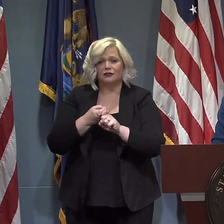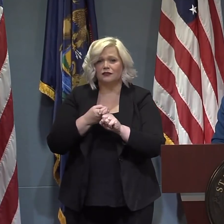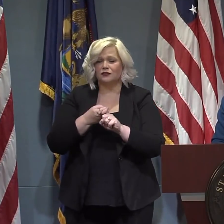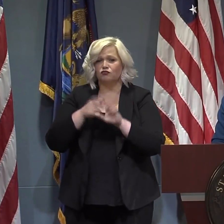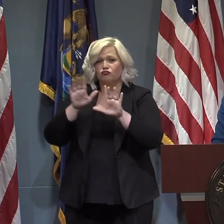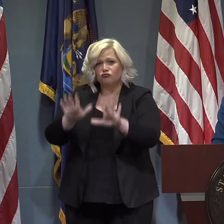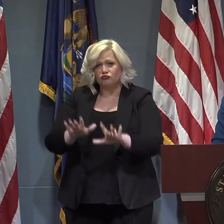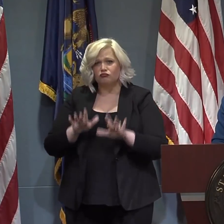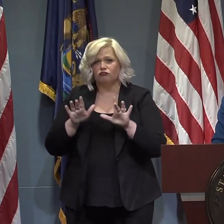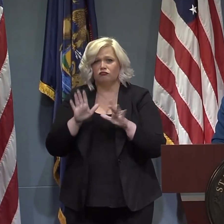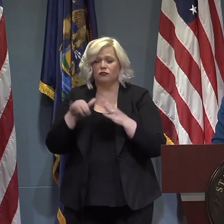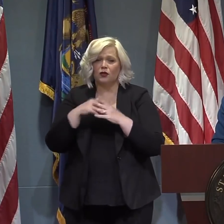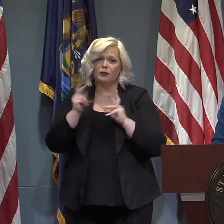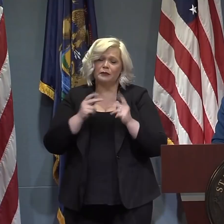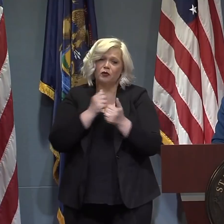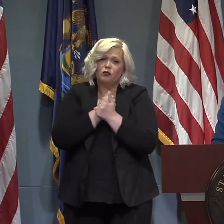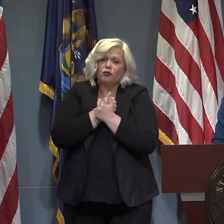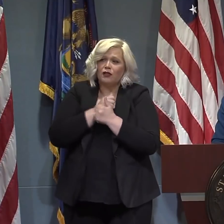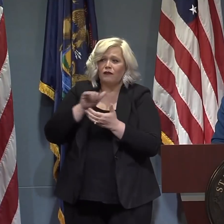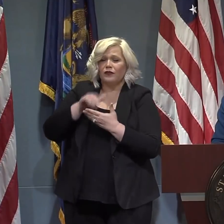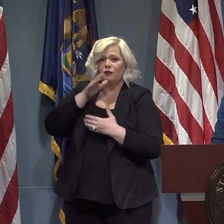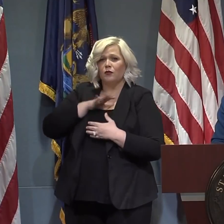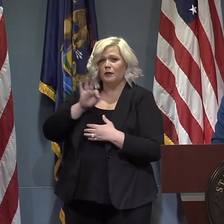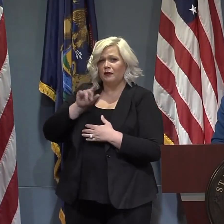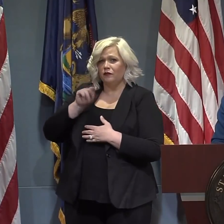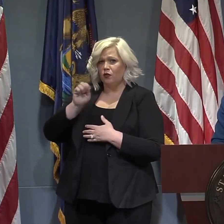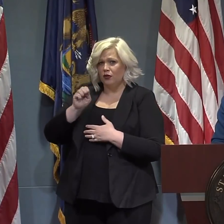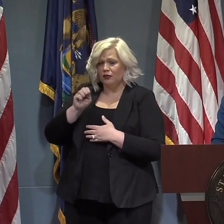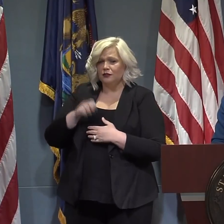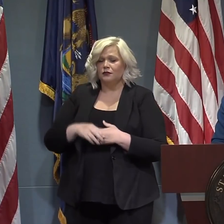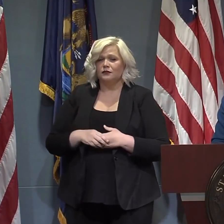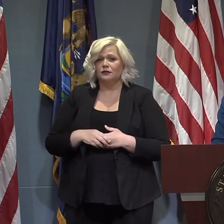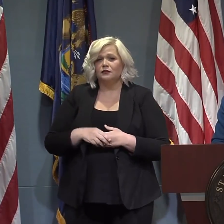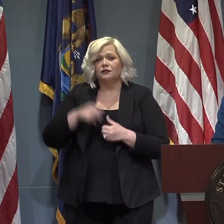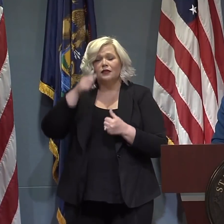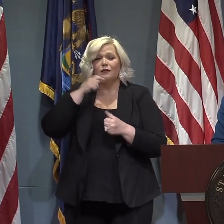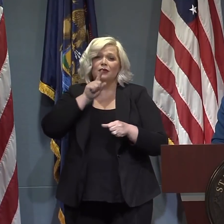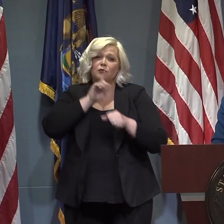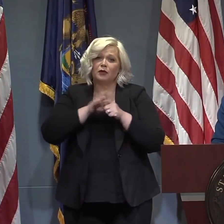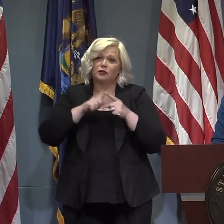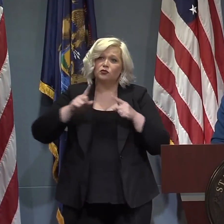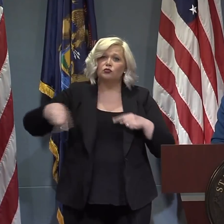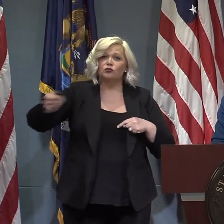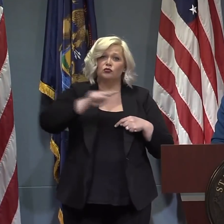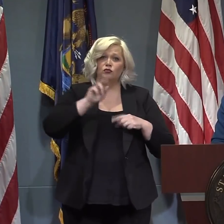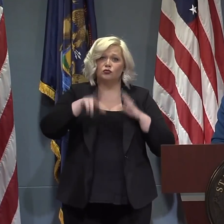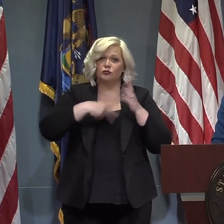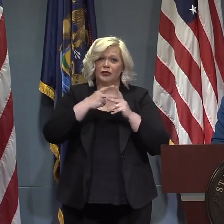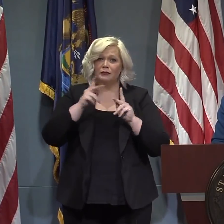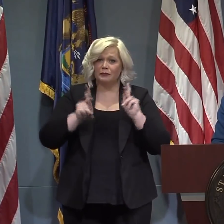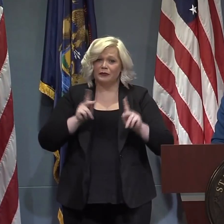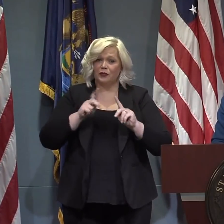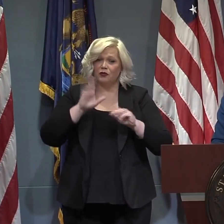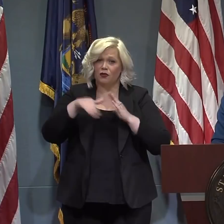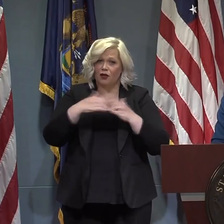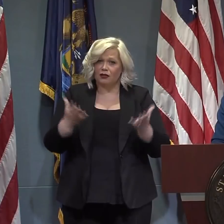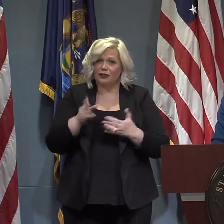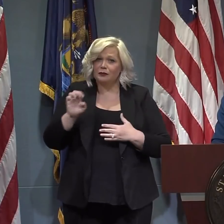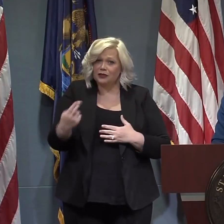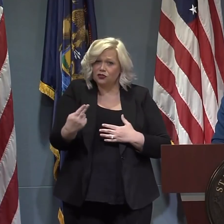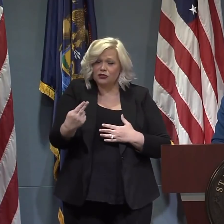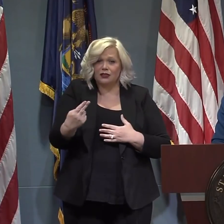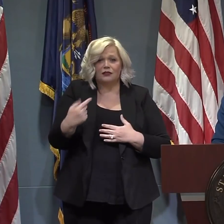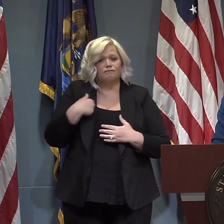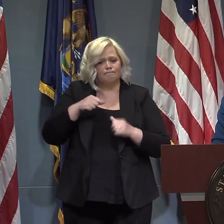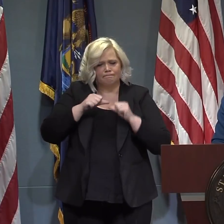all the people she loved and who loved her. I want to promise to all Michiganders that I will continue to do everything in